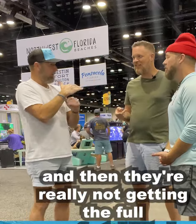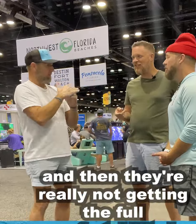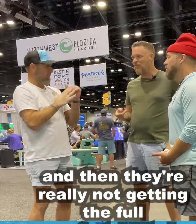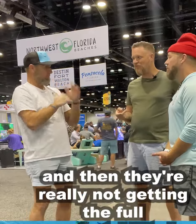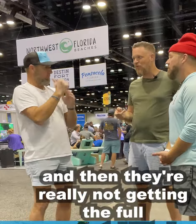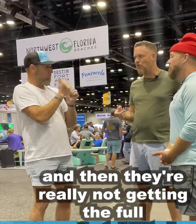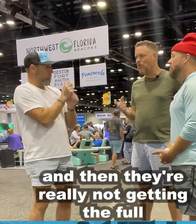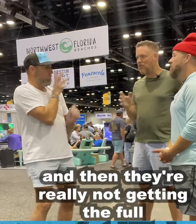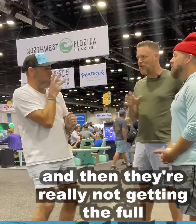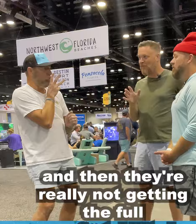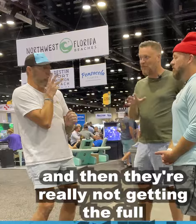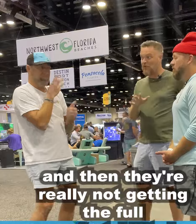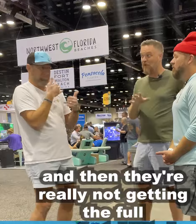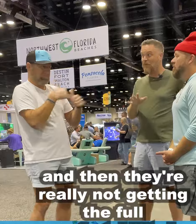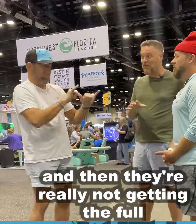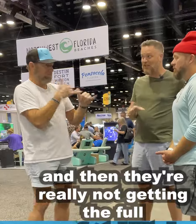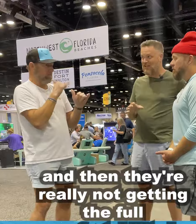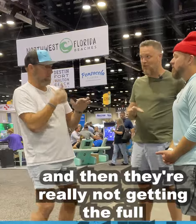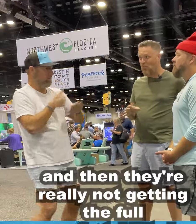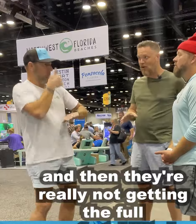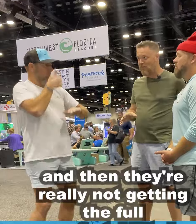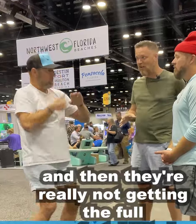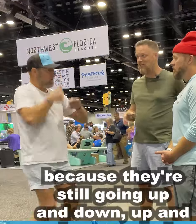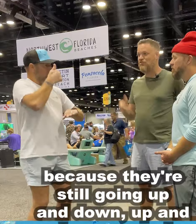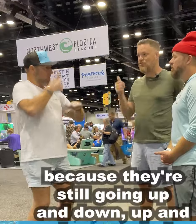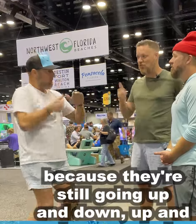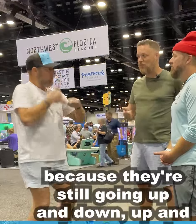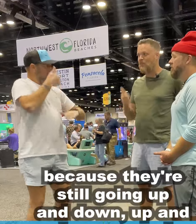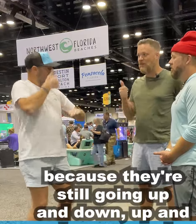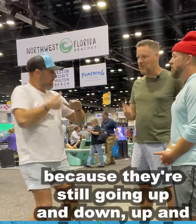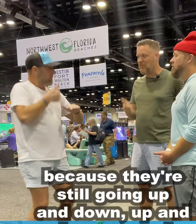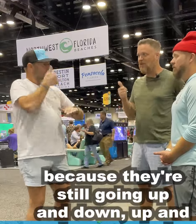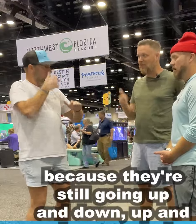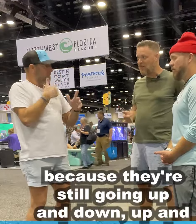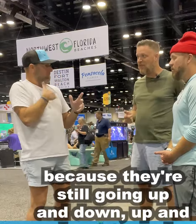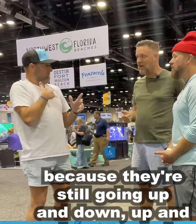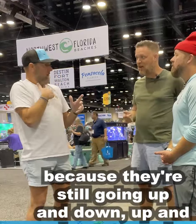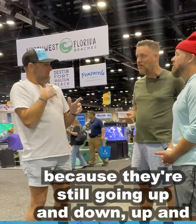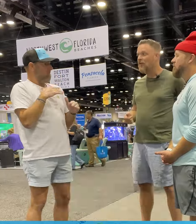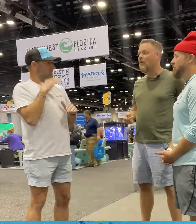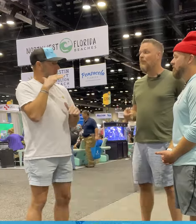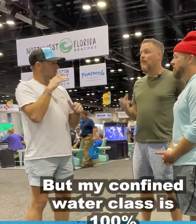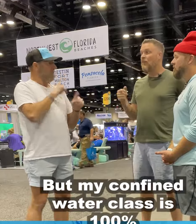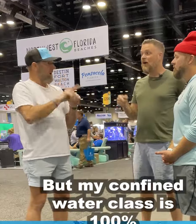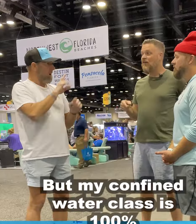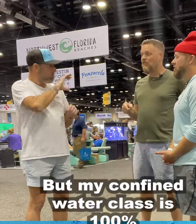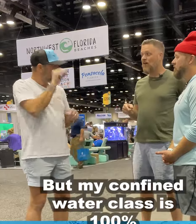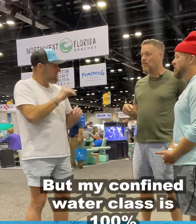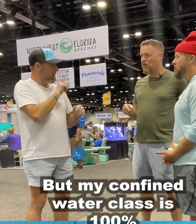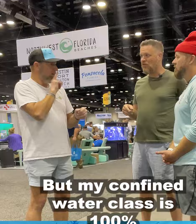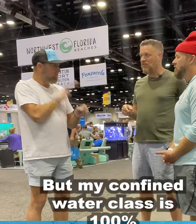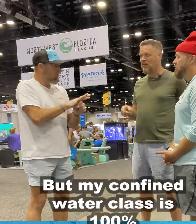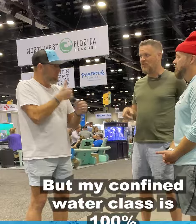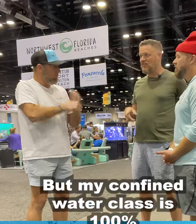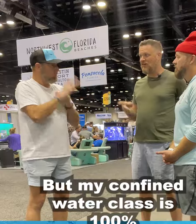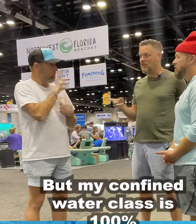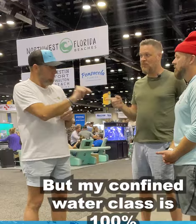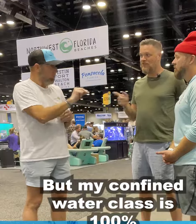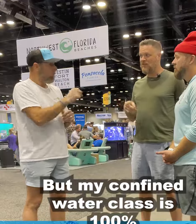getting the full comfortability in the water yet because they're still going up and down, up and down, up and down. But my confined water class is 100%